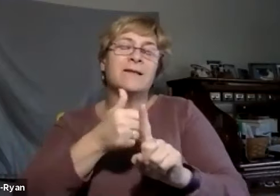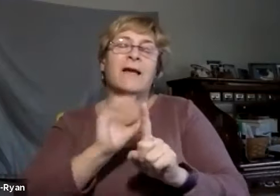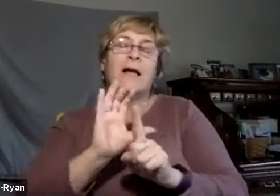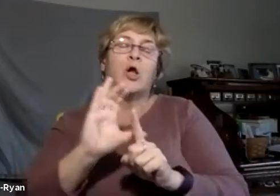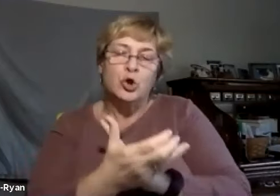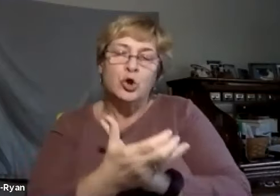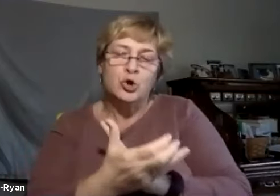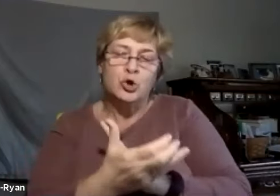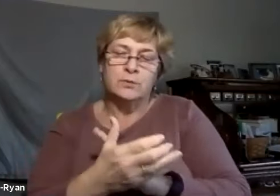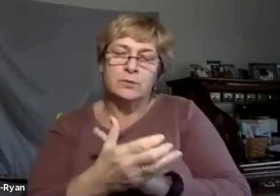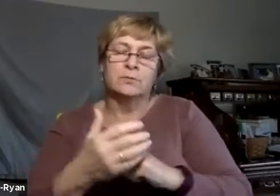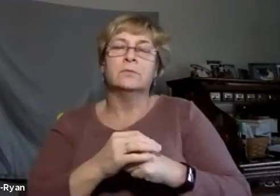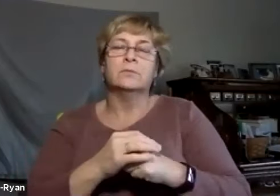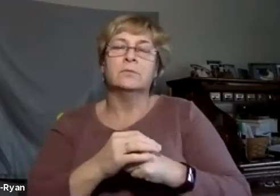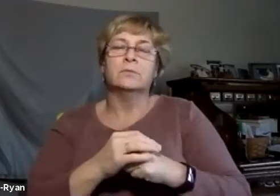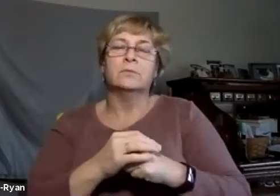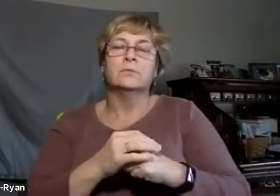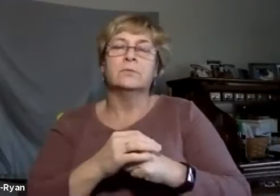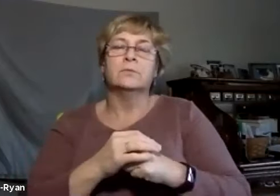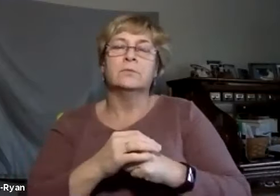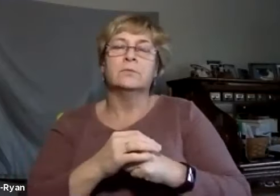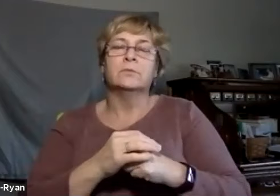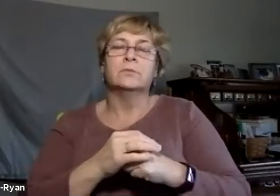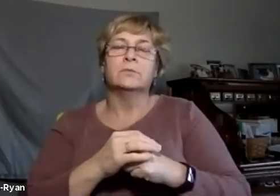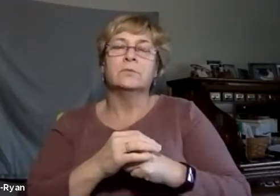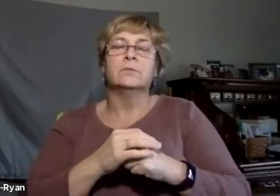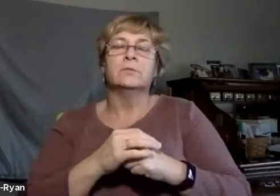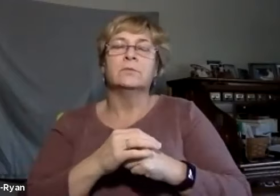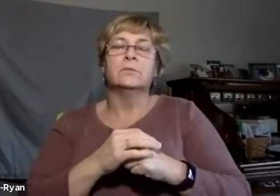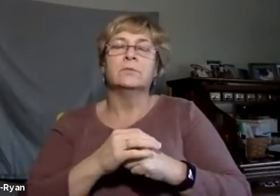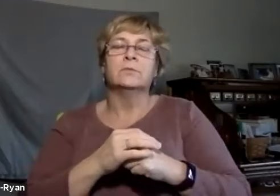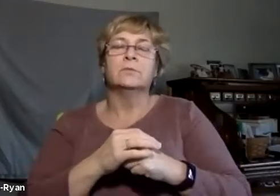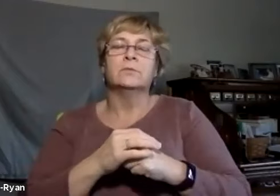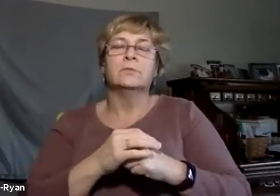that third category. They would embrace their deaf culture.